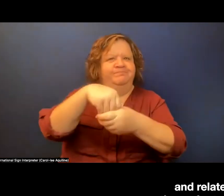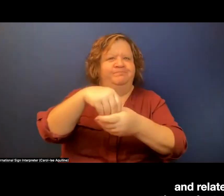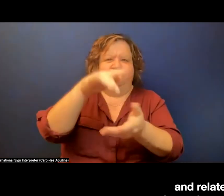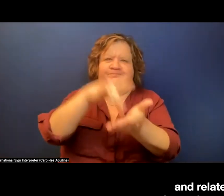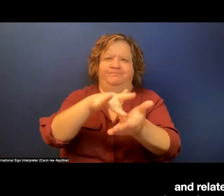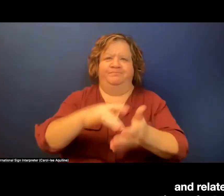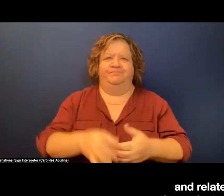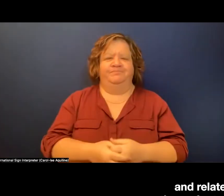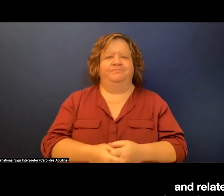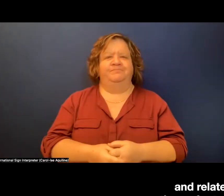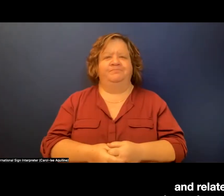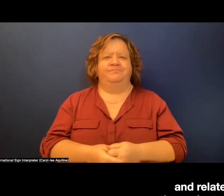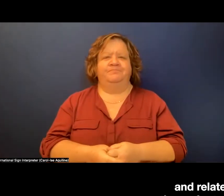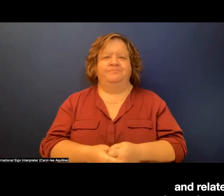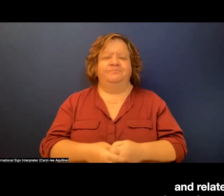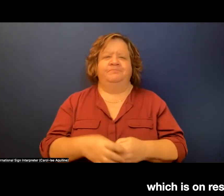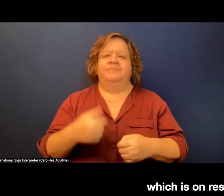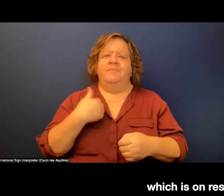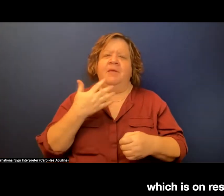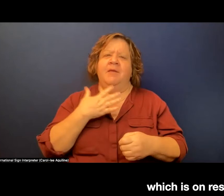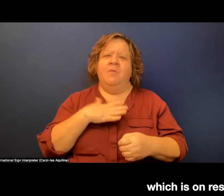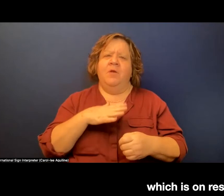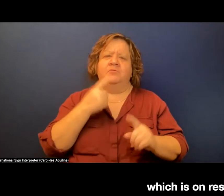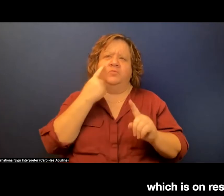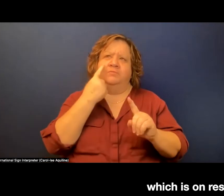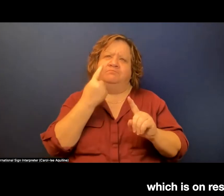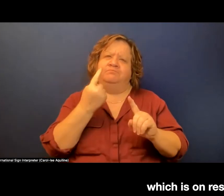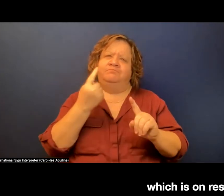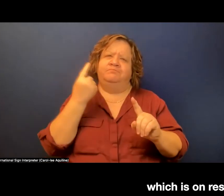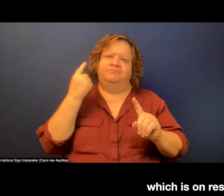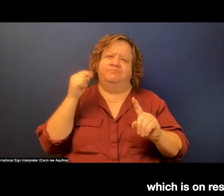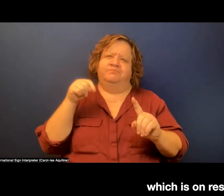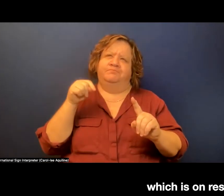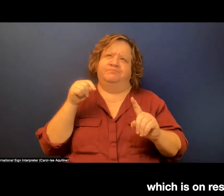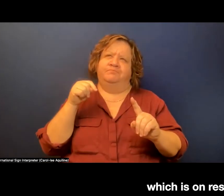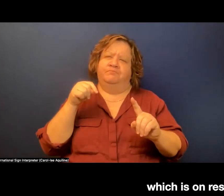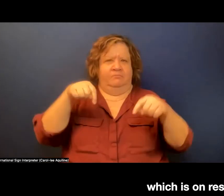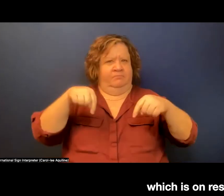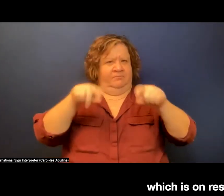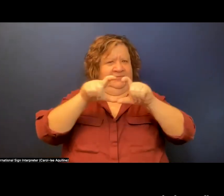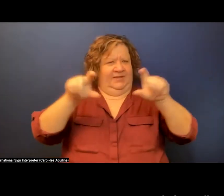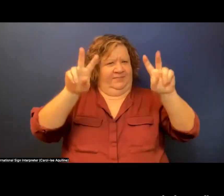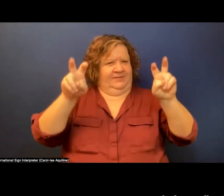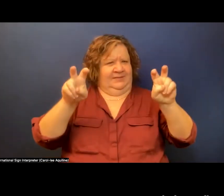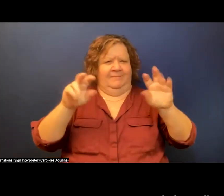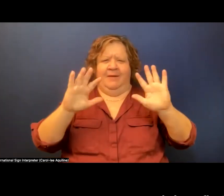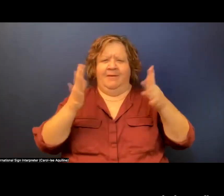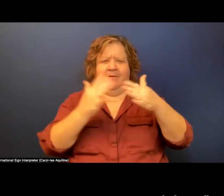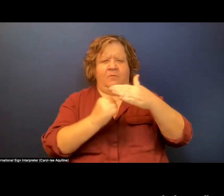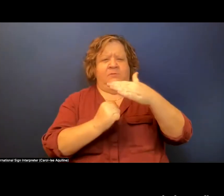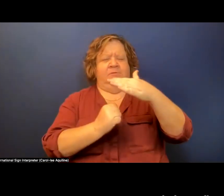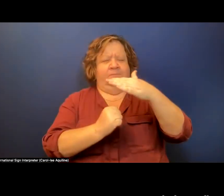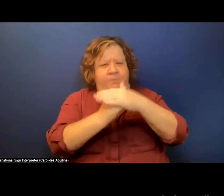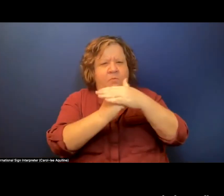the broader theme for today's conversation, which is on resourcing organizations of persons with disabilities, and